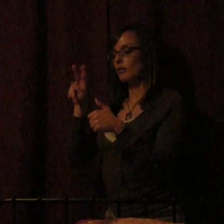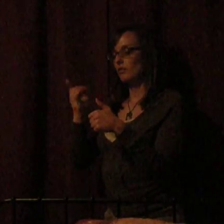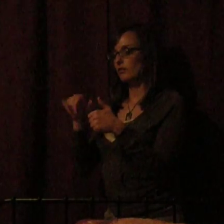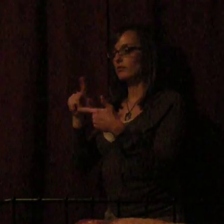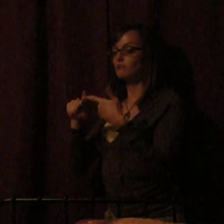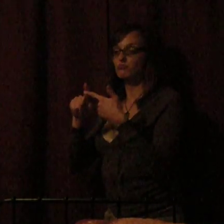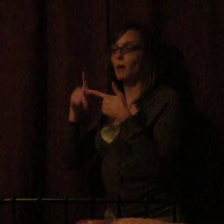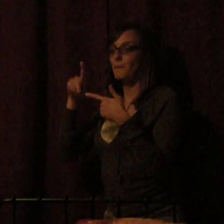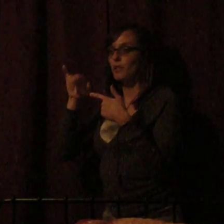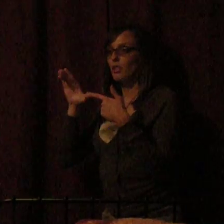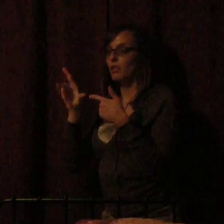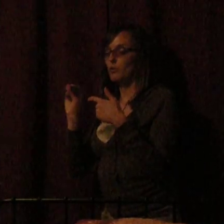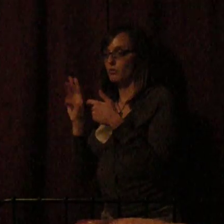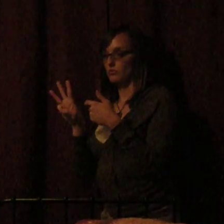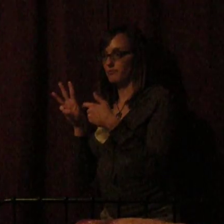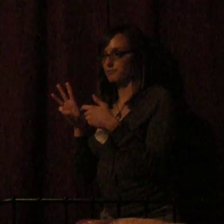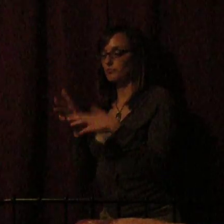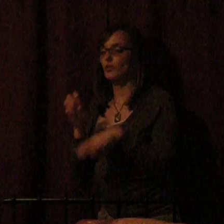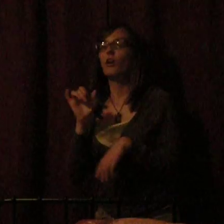grad students are doing it, right? Sure.